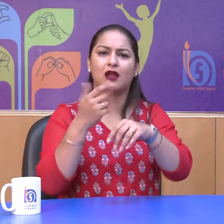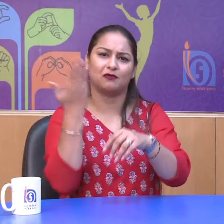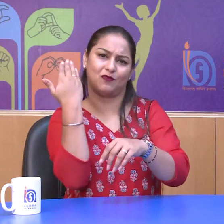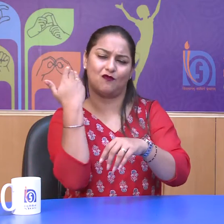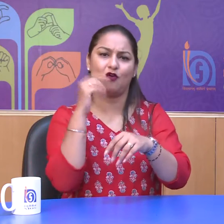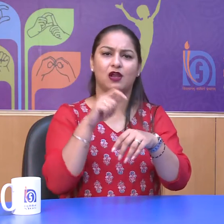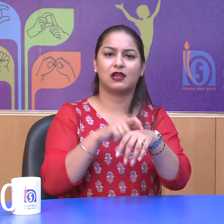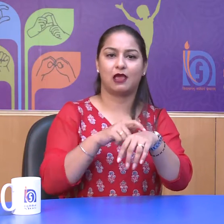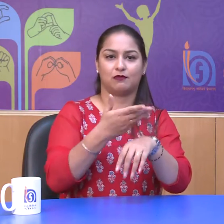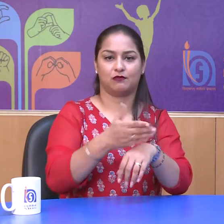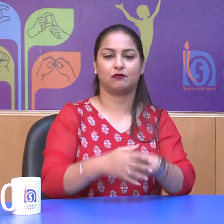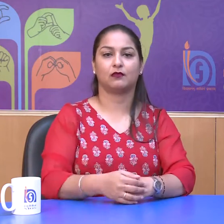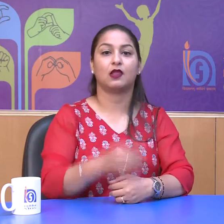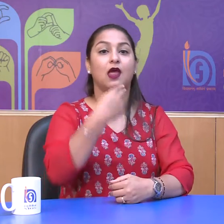Ali bin Rabban,